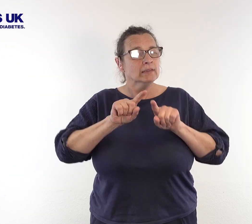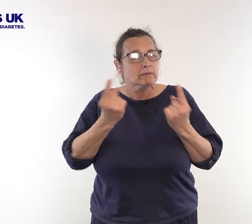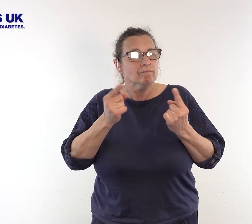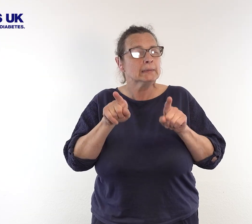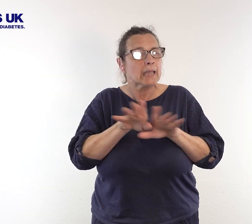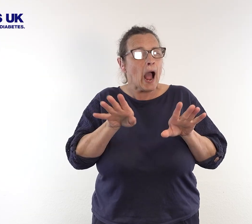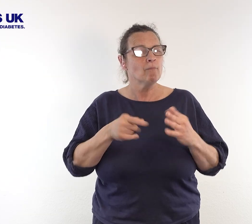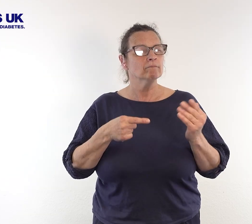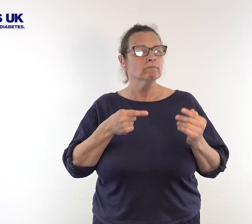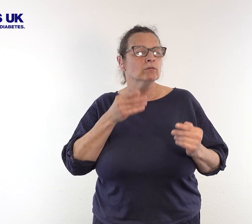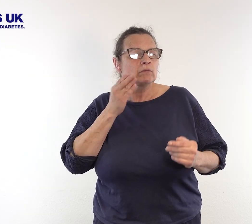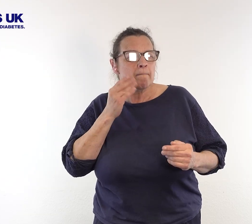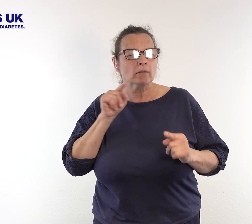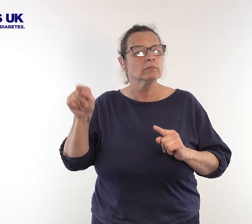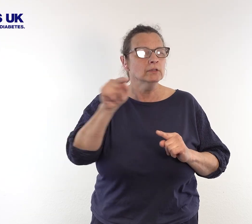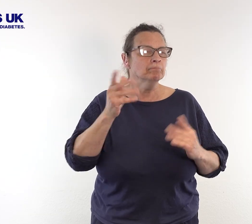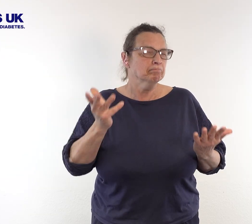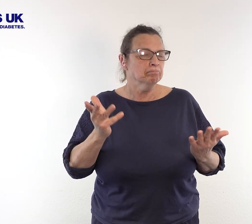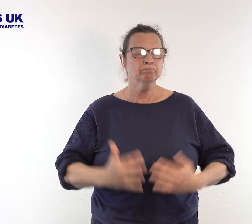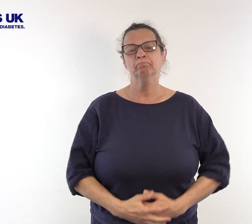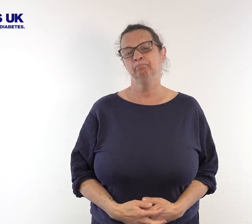during pregnancy. There are other rarer types too.